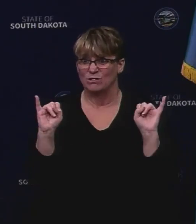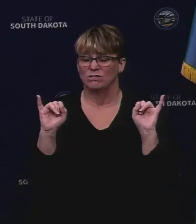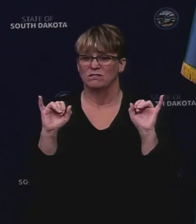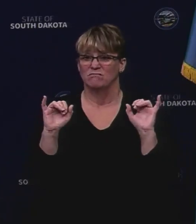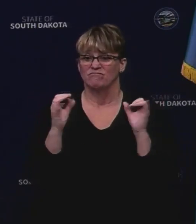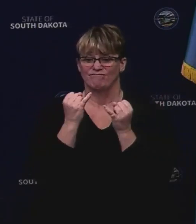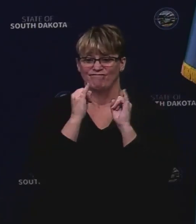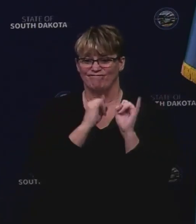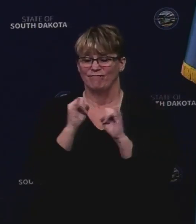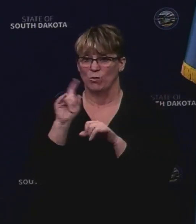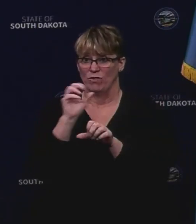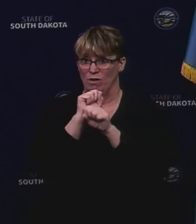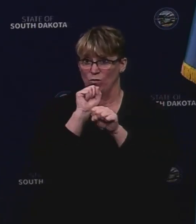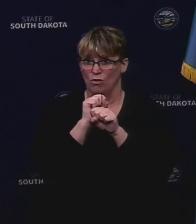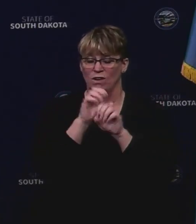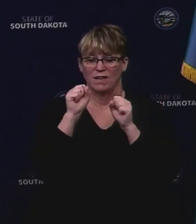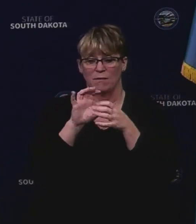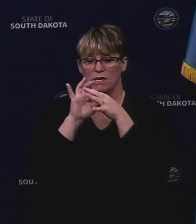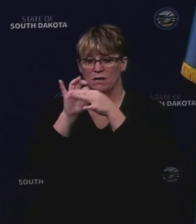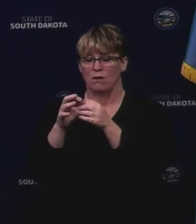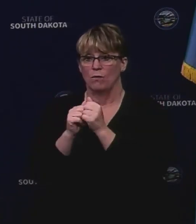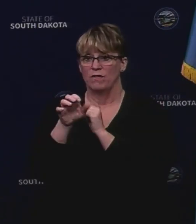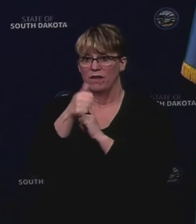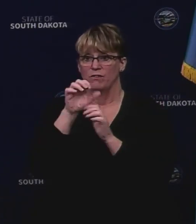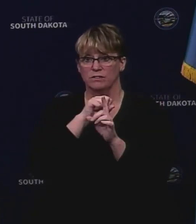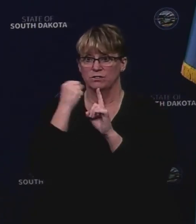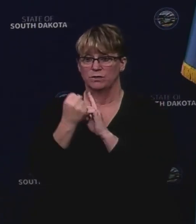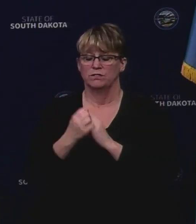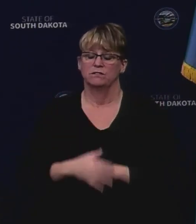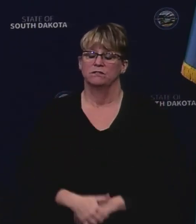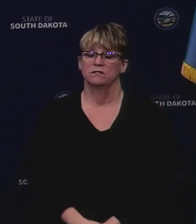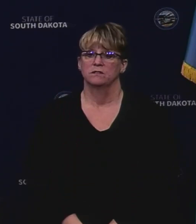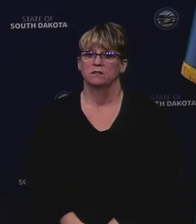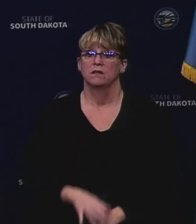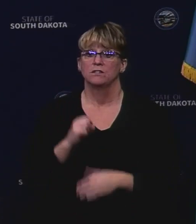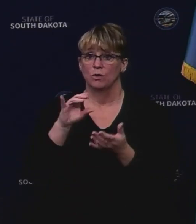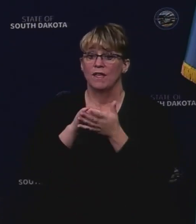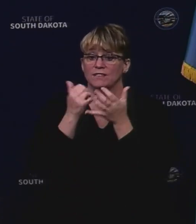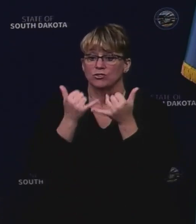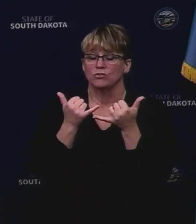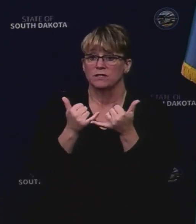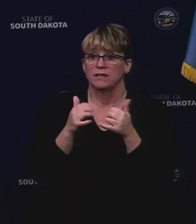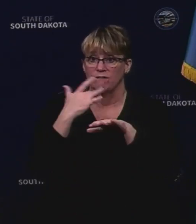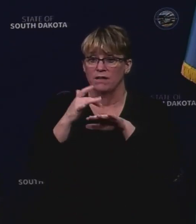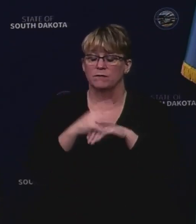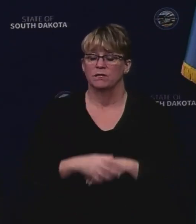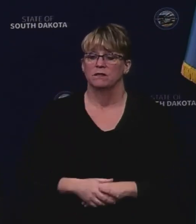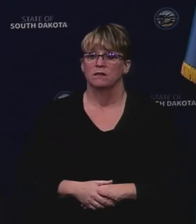work. It can also be relative to just other settings. So that is currently available.